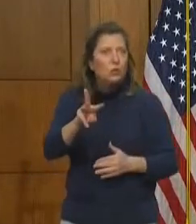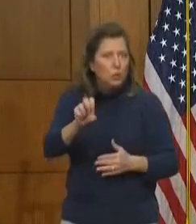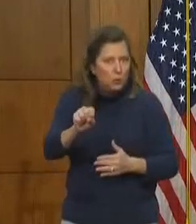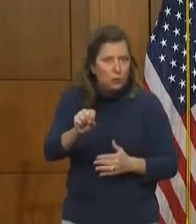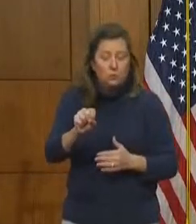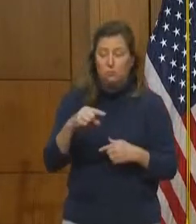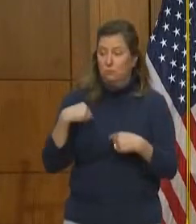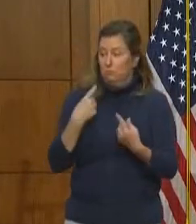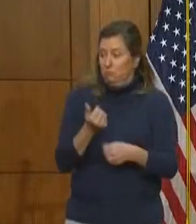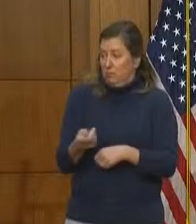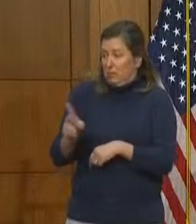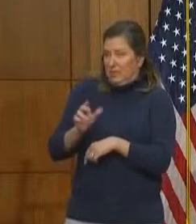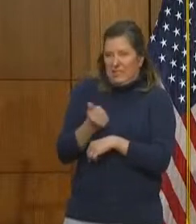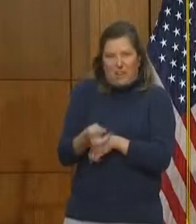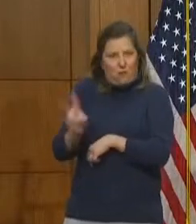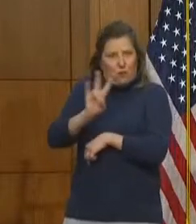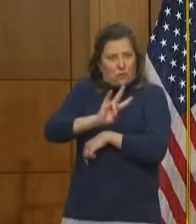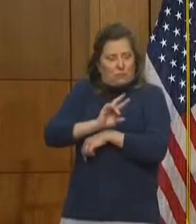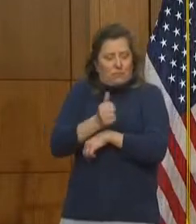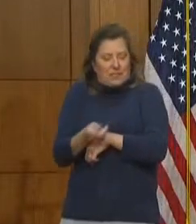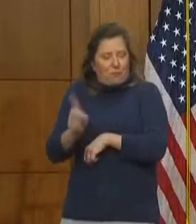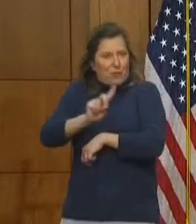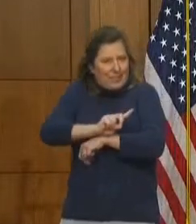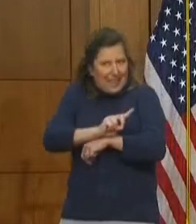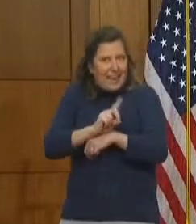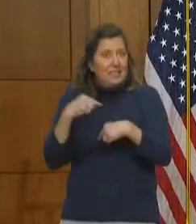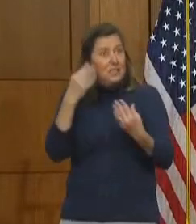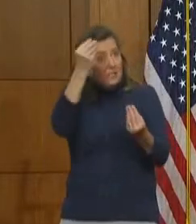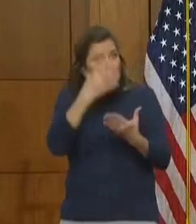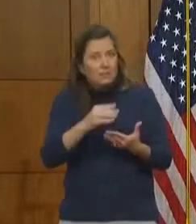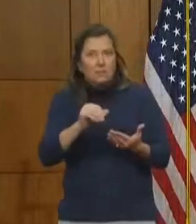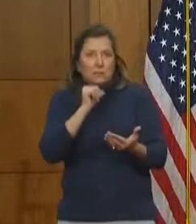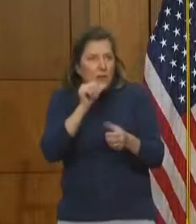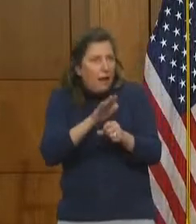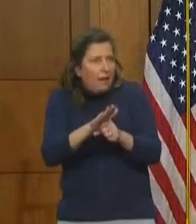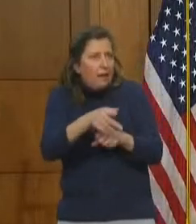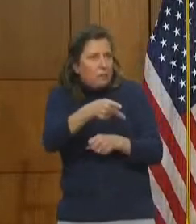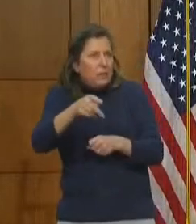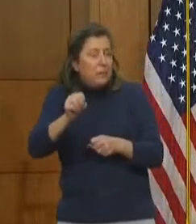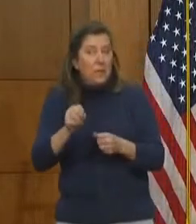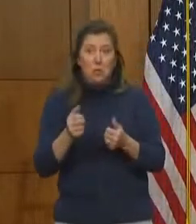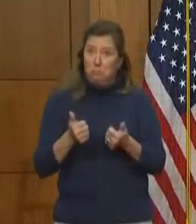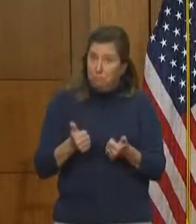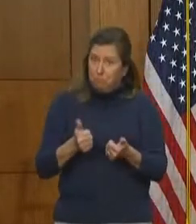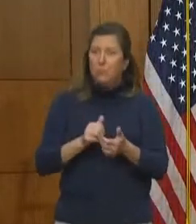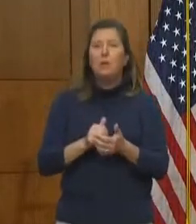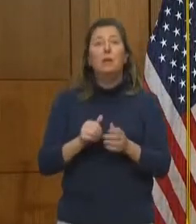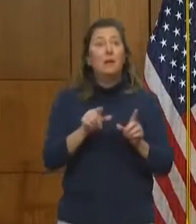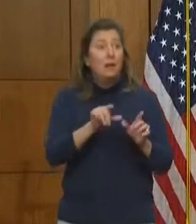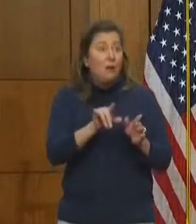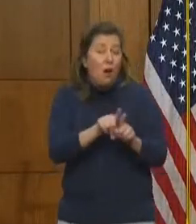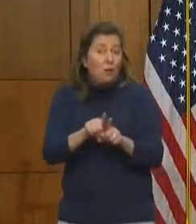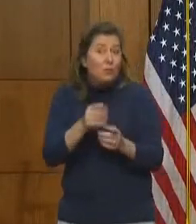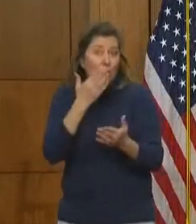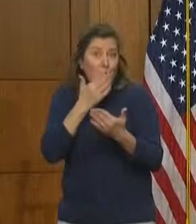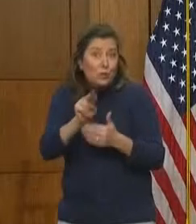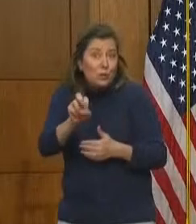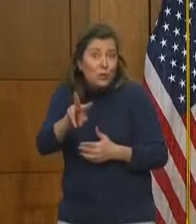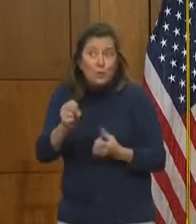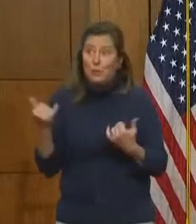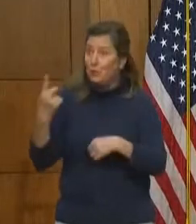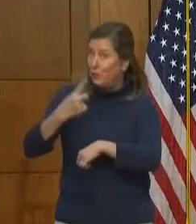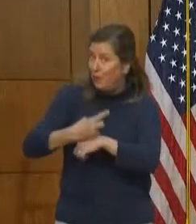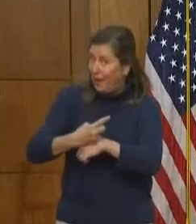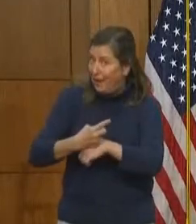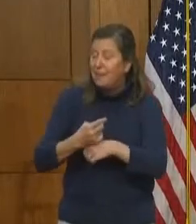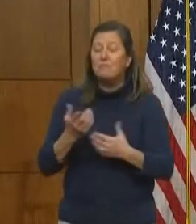several days since any hospitals reported shortages of PPE. And some exciting news today.